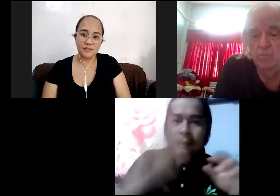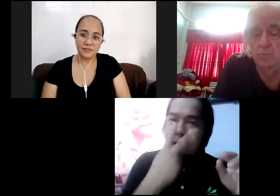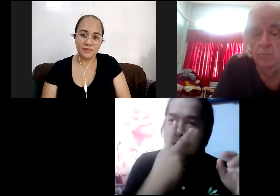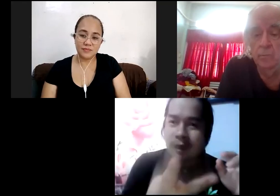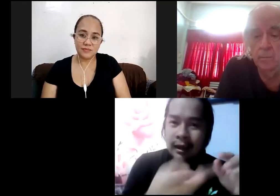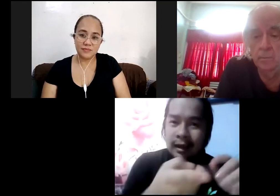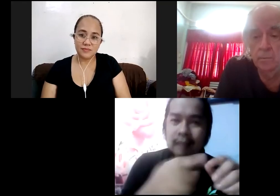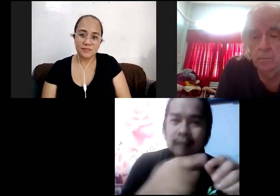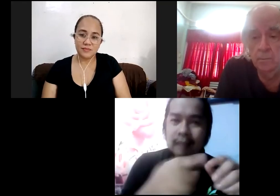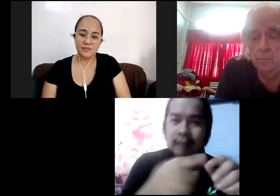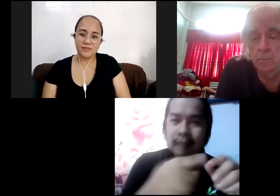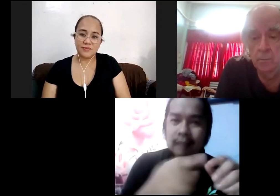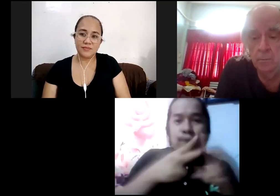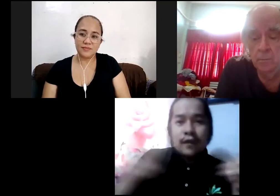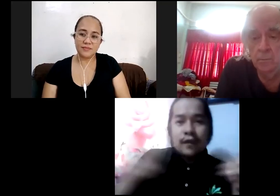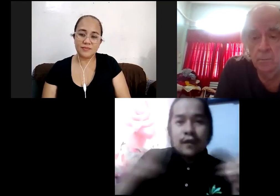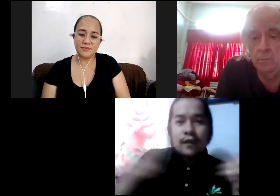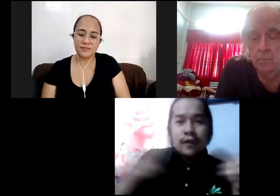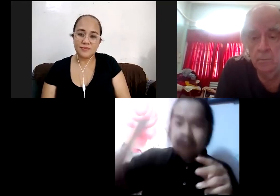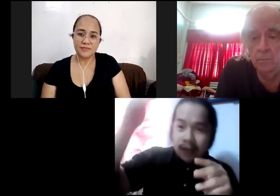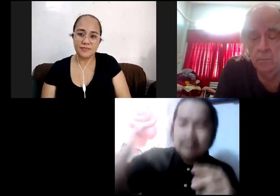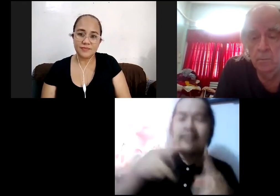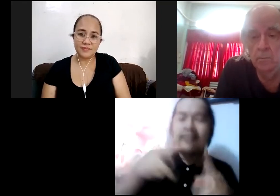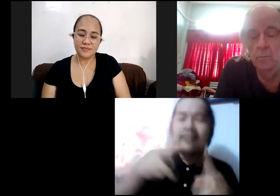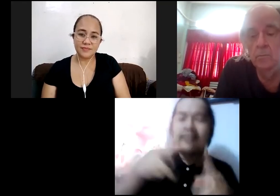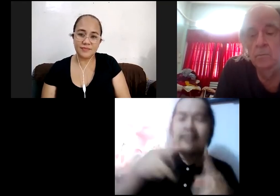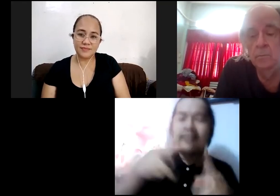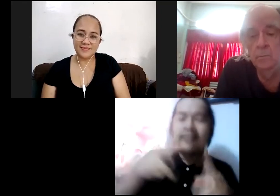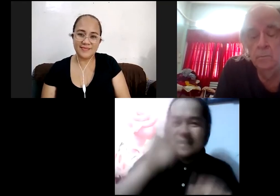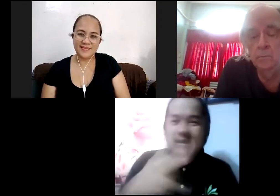So I understand noun phrase, but